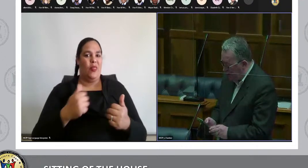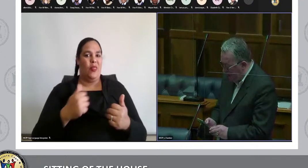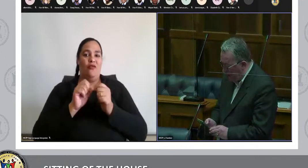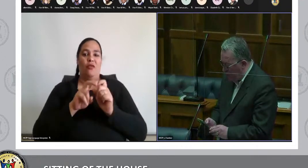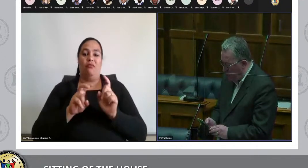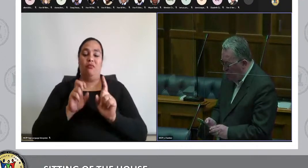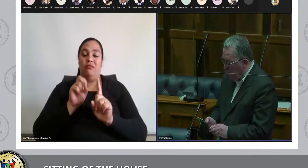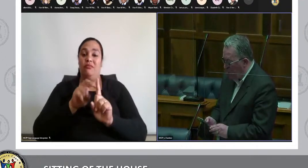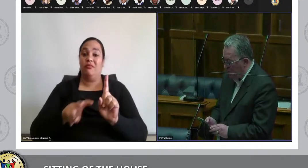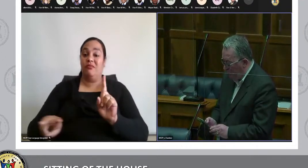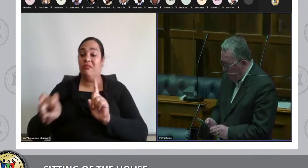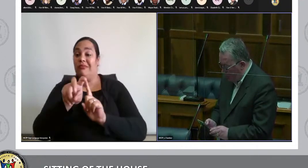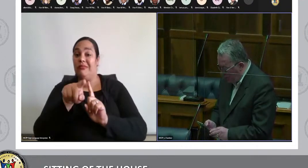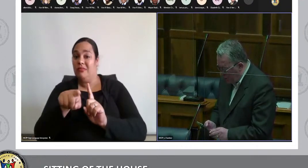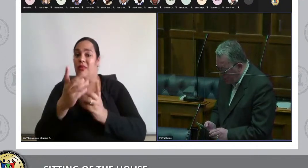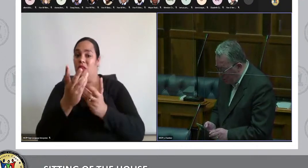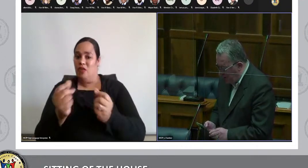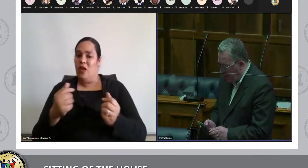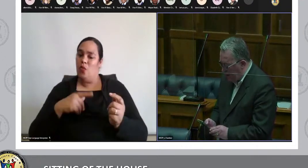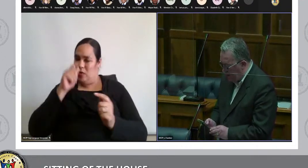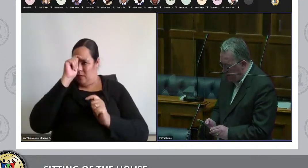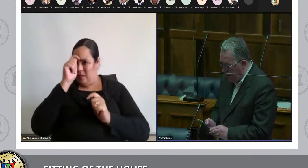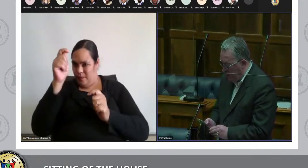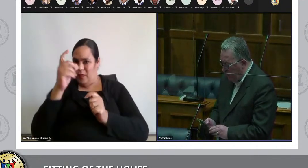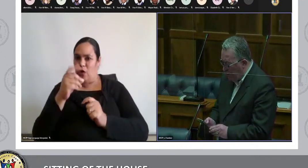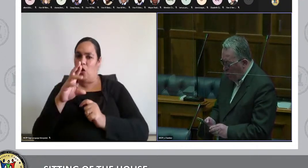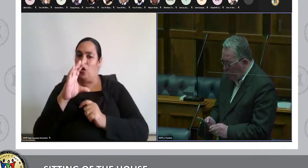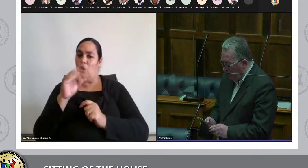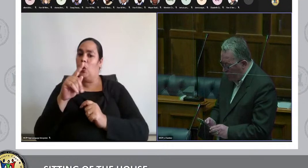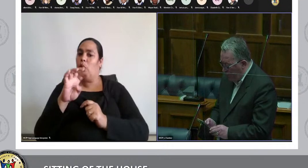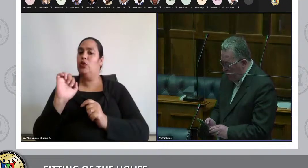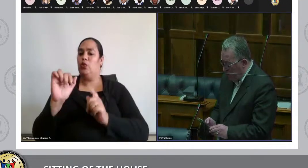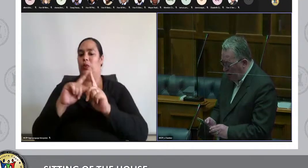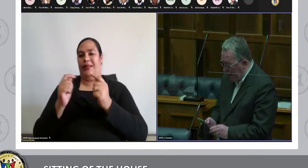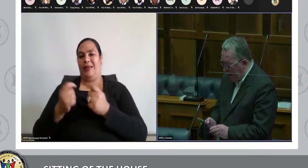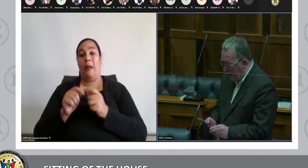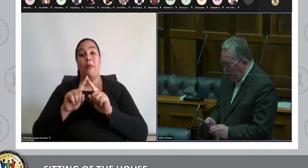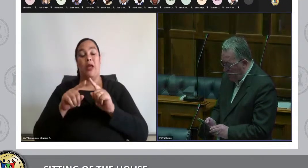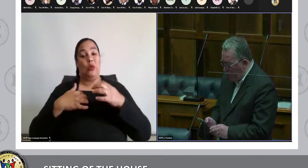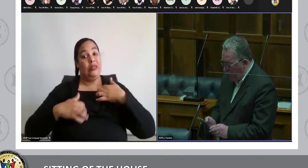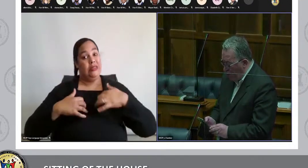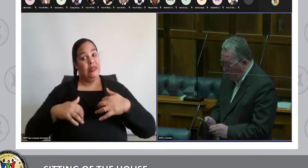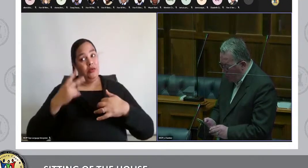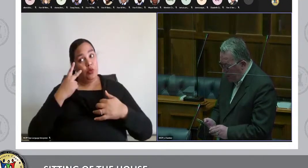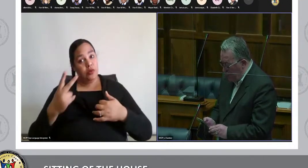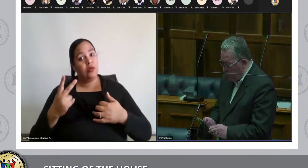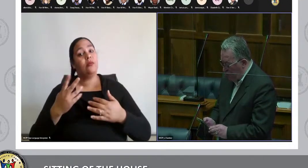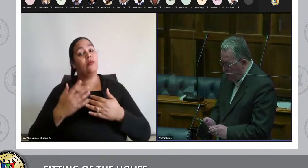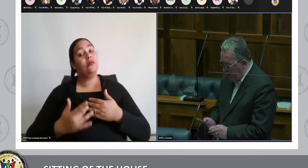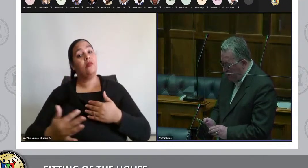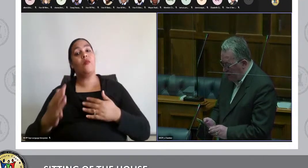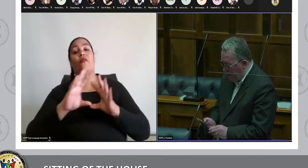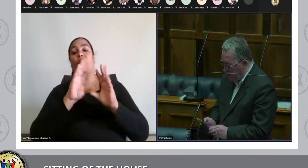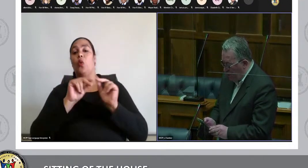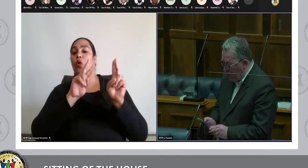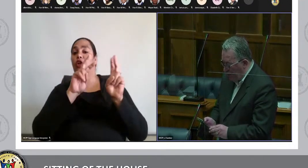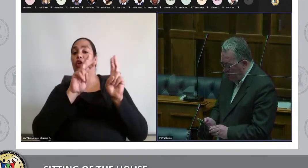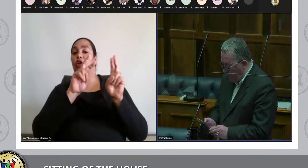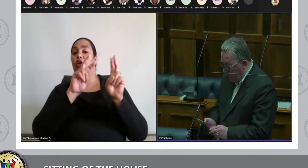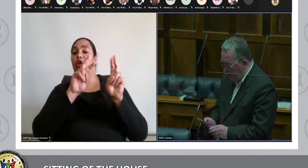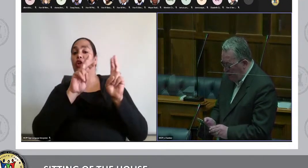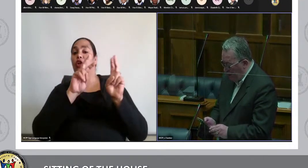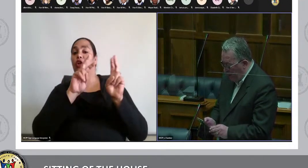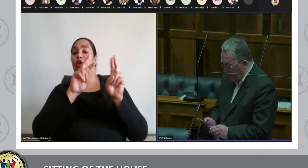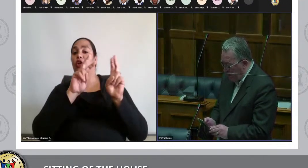jumping has been attended to, and we salute Dr. Kluti and his team, we look forward to ironing out all issues related to